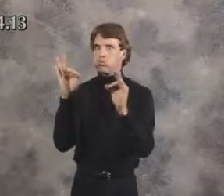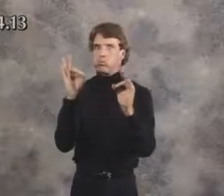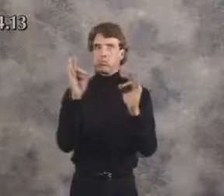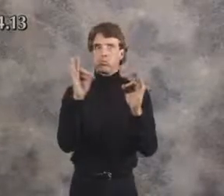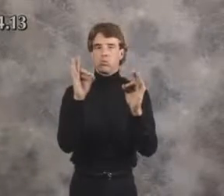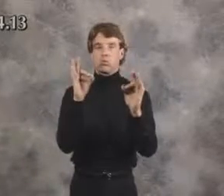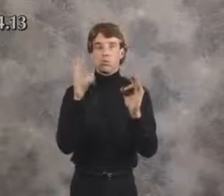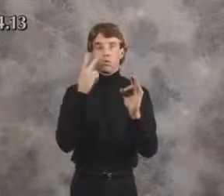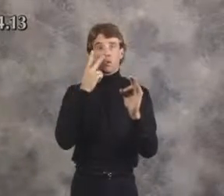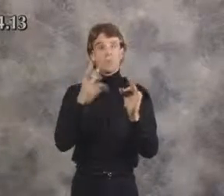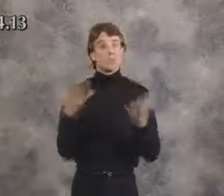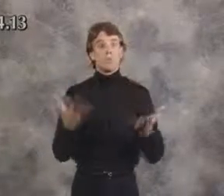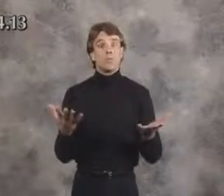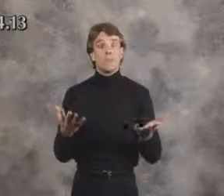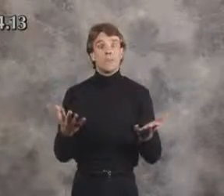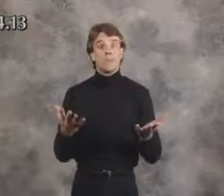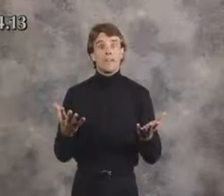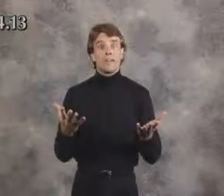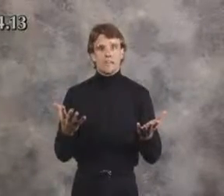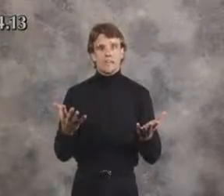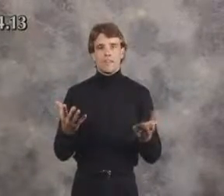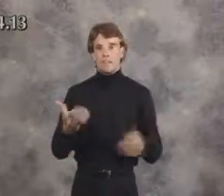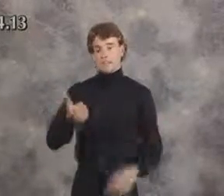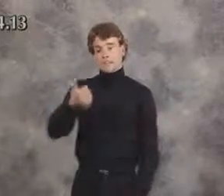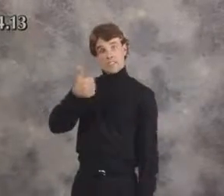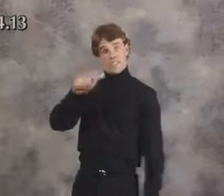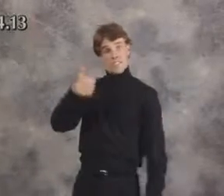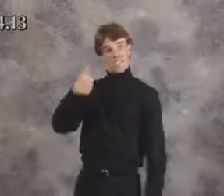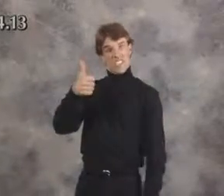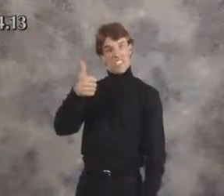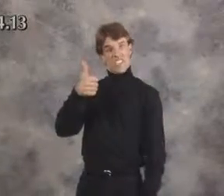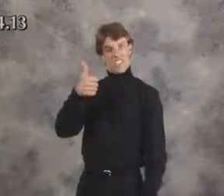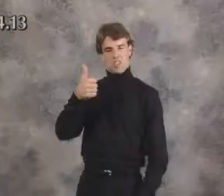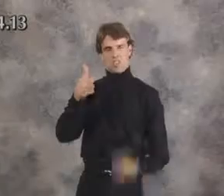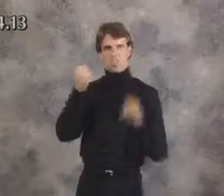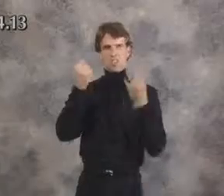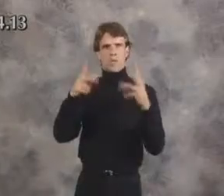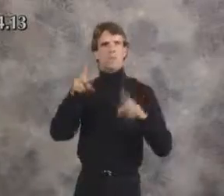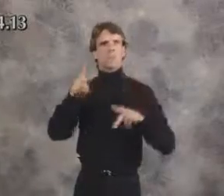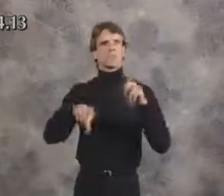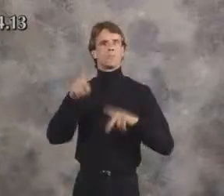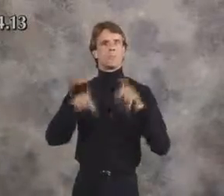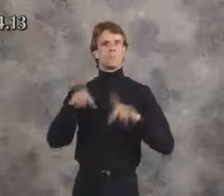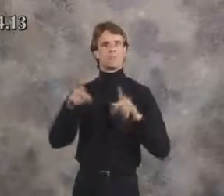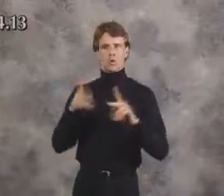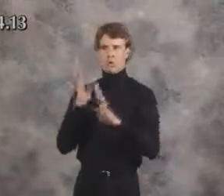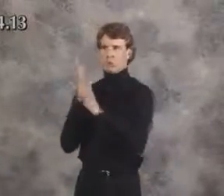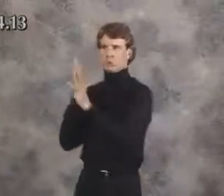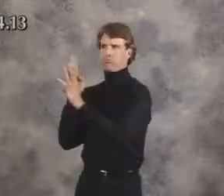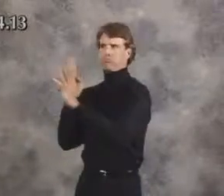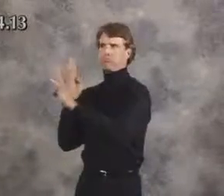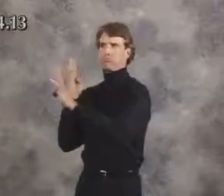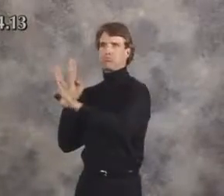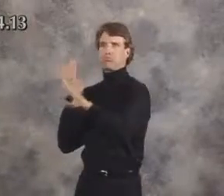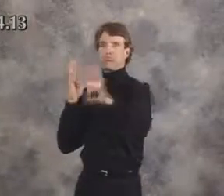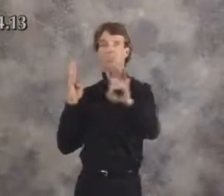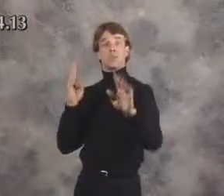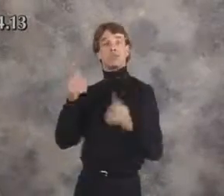something. And what did she see? 10, which represents many people